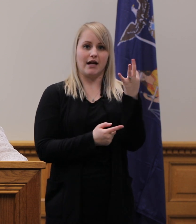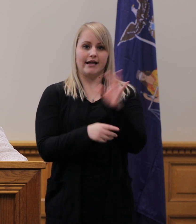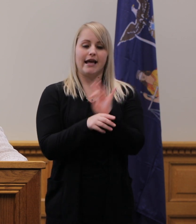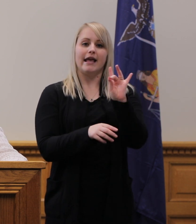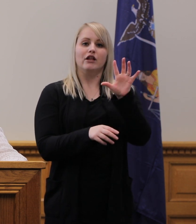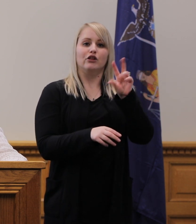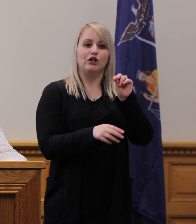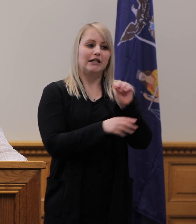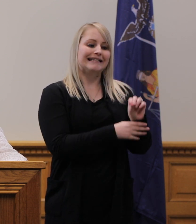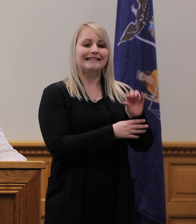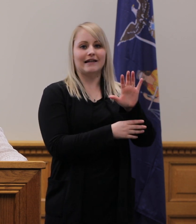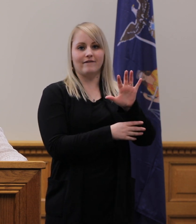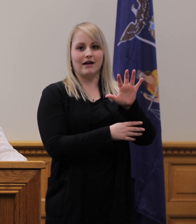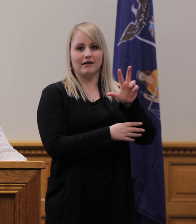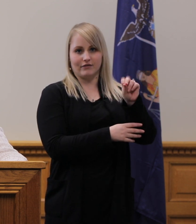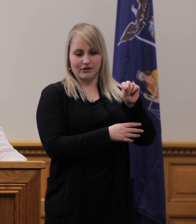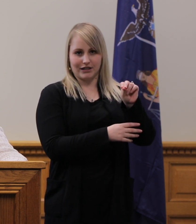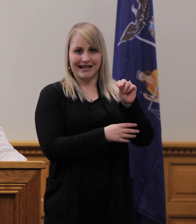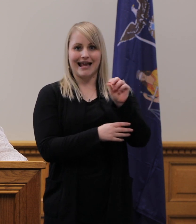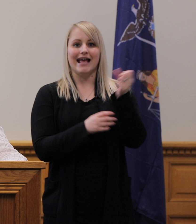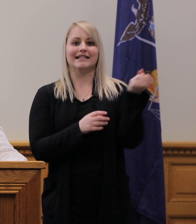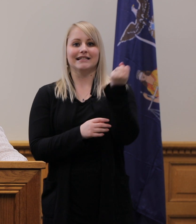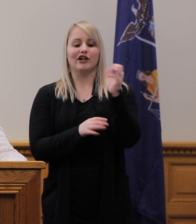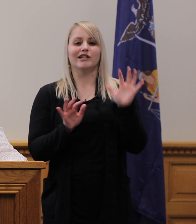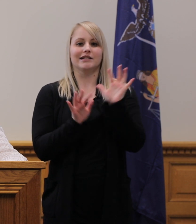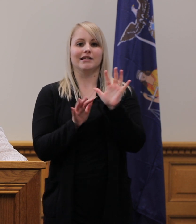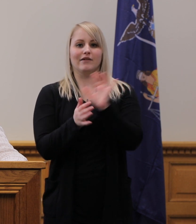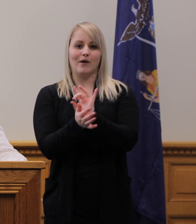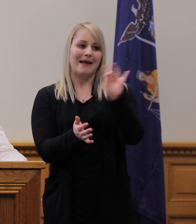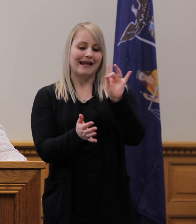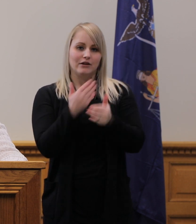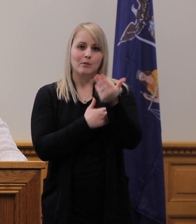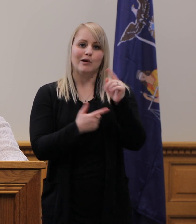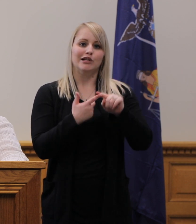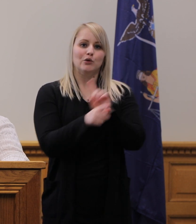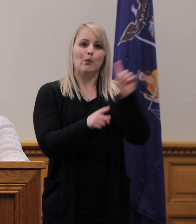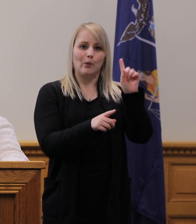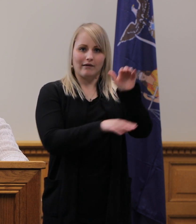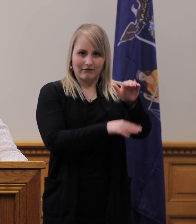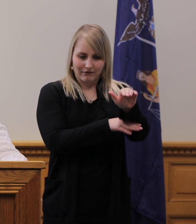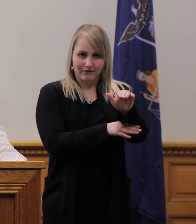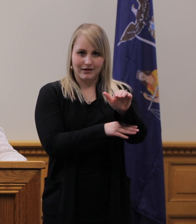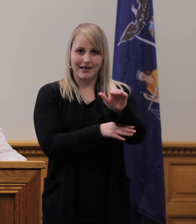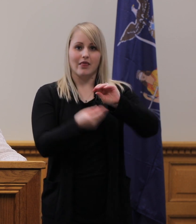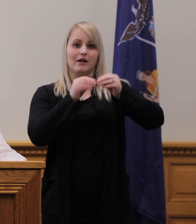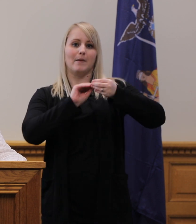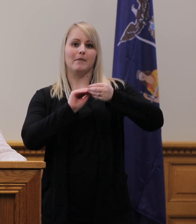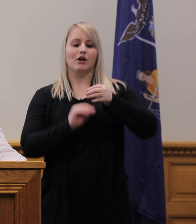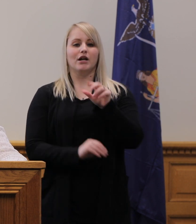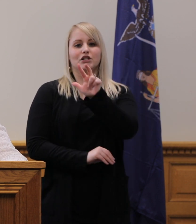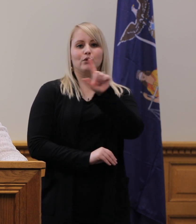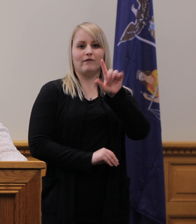8:30 to 5 p.m. and Saturday and Sunday from 9 a.m. to 1 p.m. The number to call is